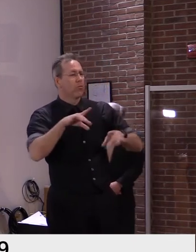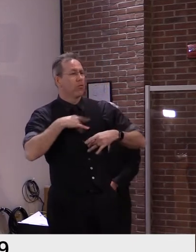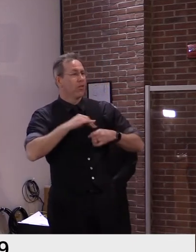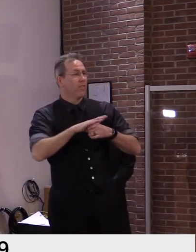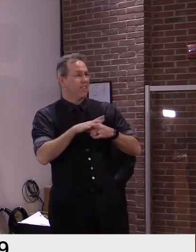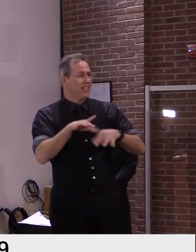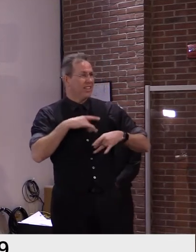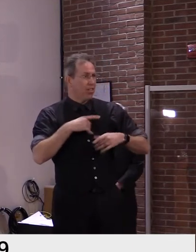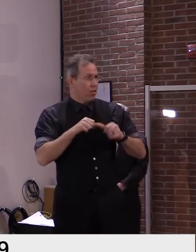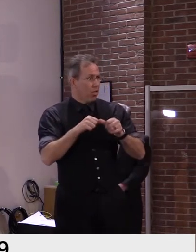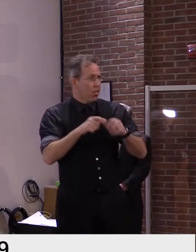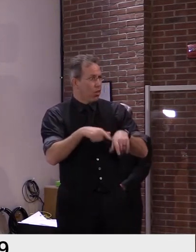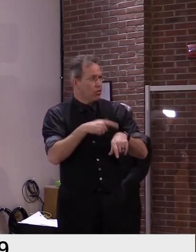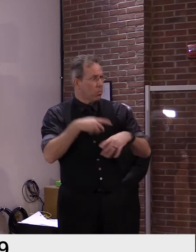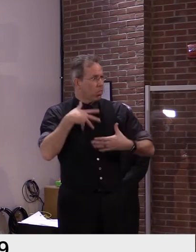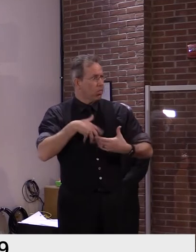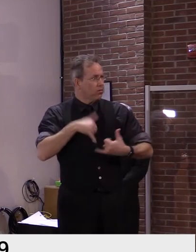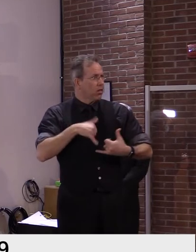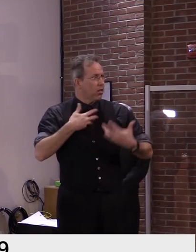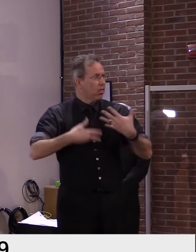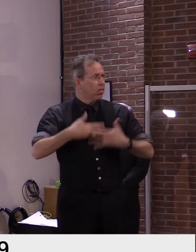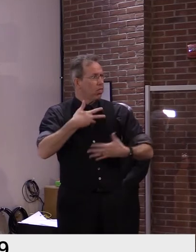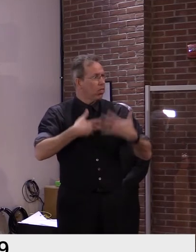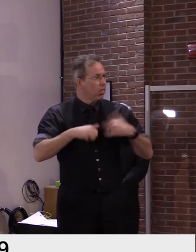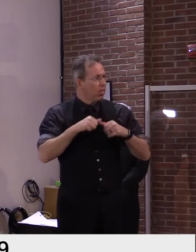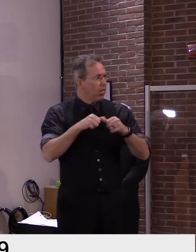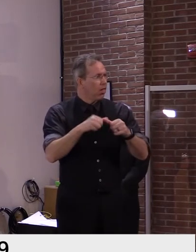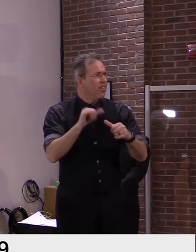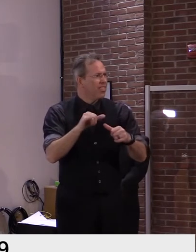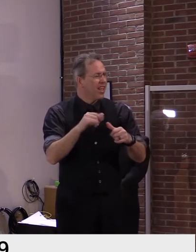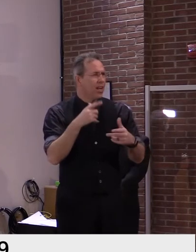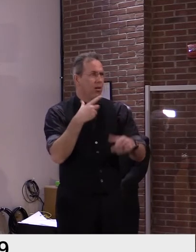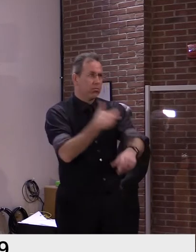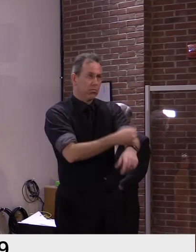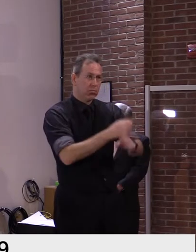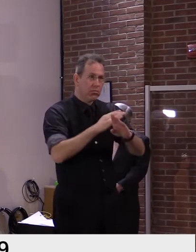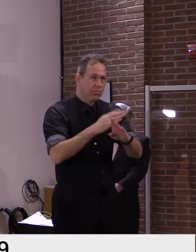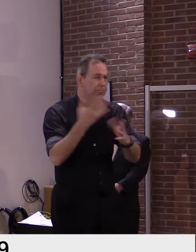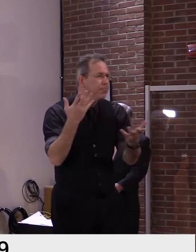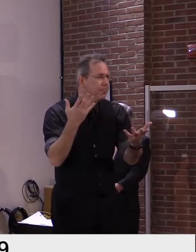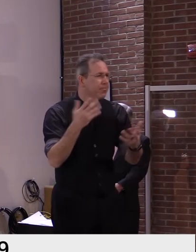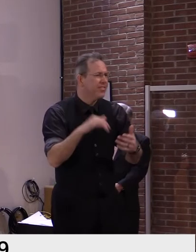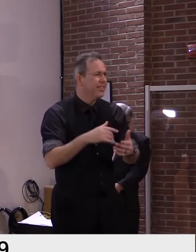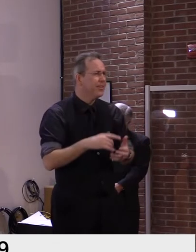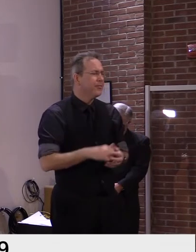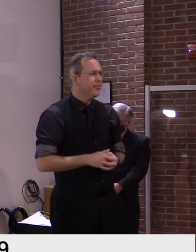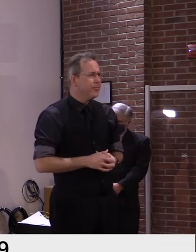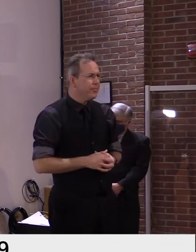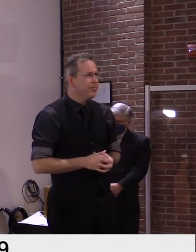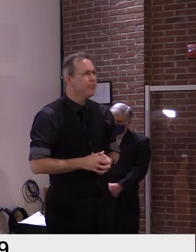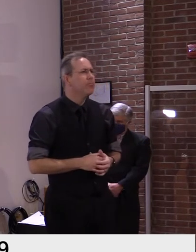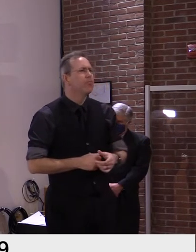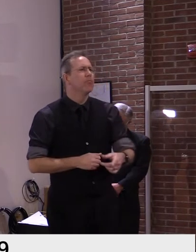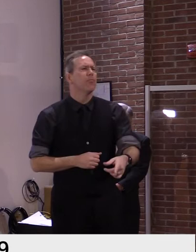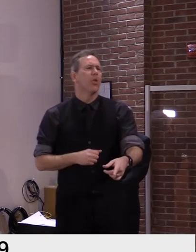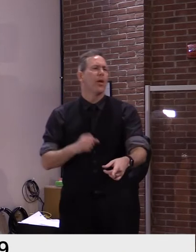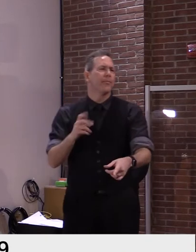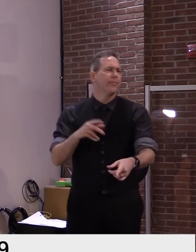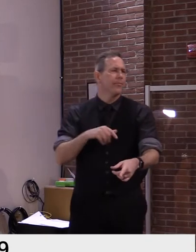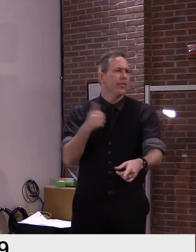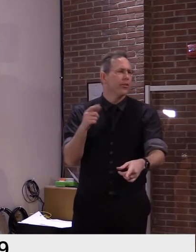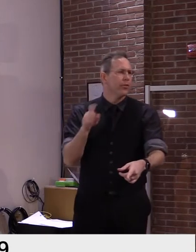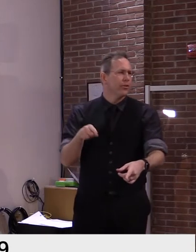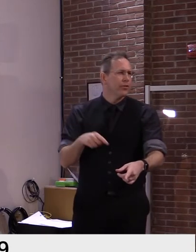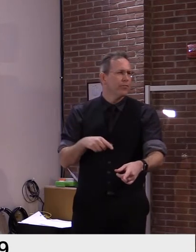Hi, everybody. All this talk about the J&J vaccine, it's almost as though you're worried people aren't going to want it